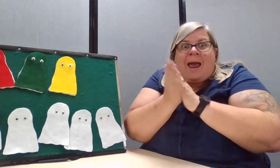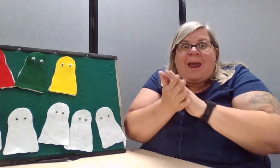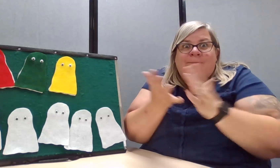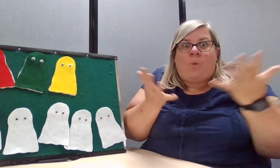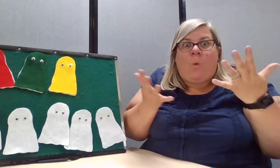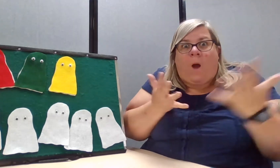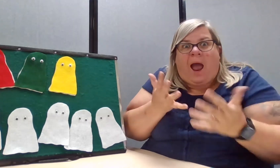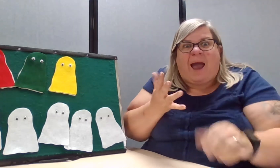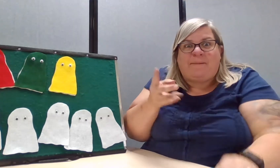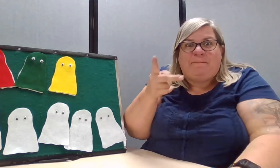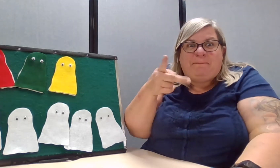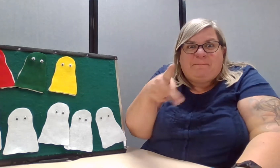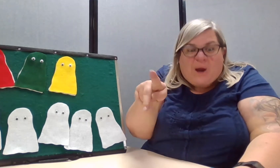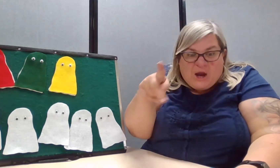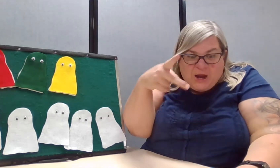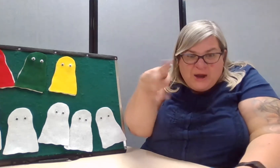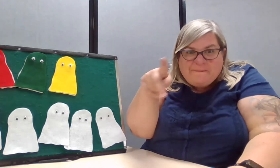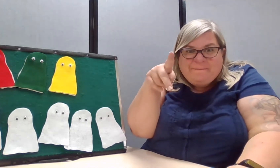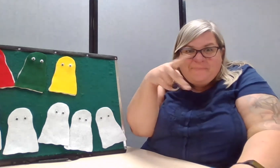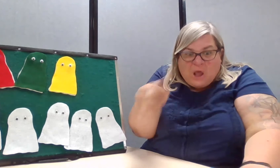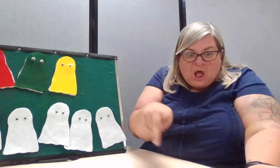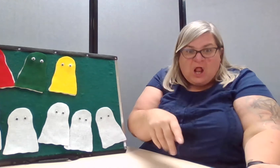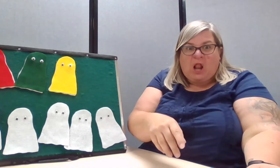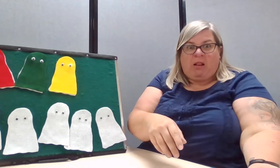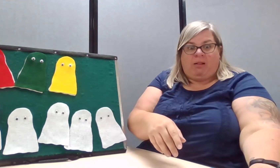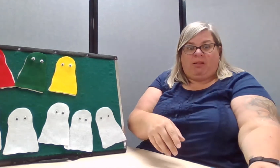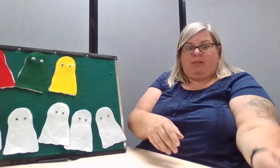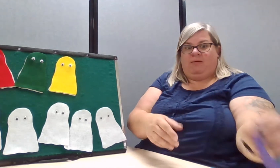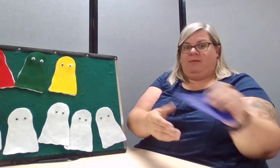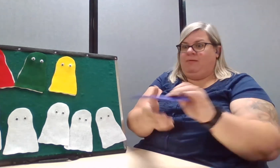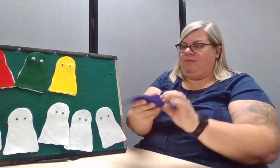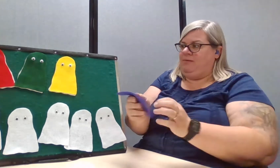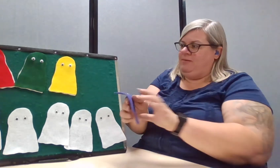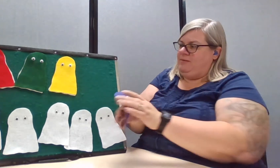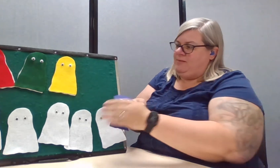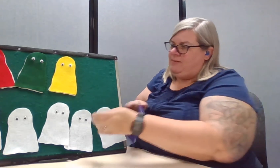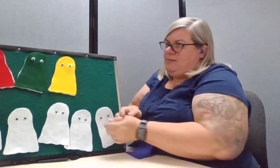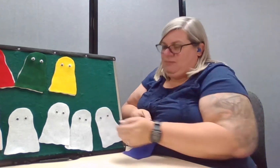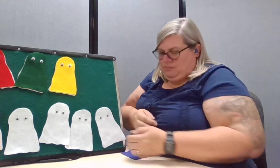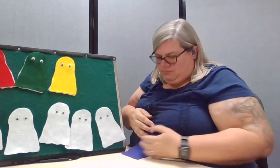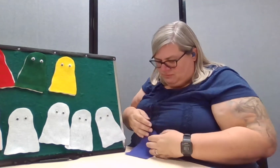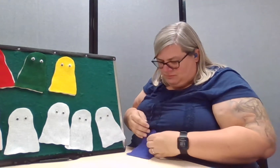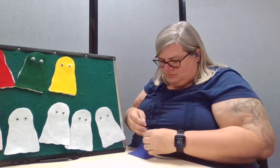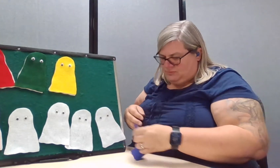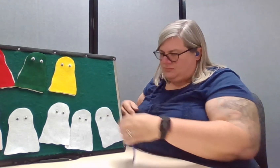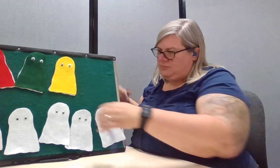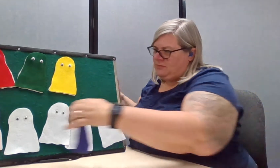grapes. And what color did the little ghost turn? Purple.